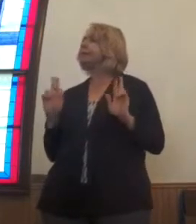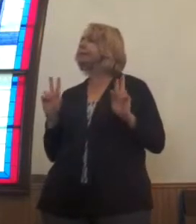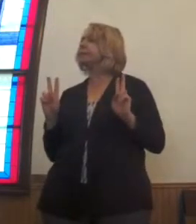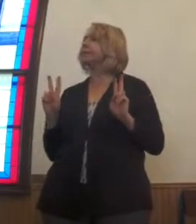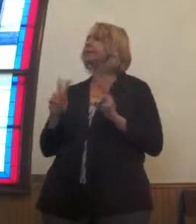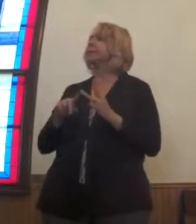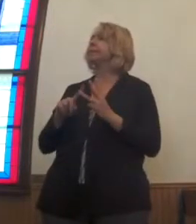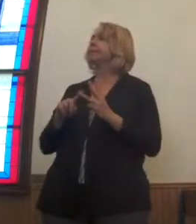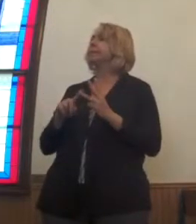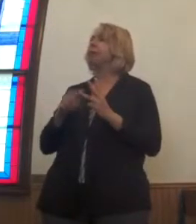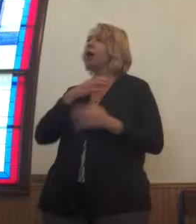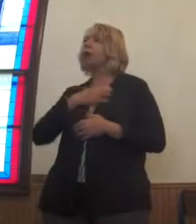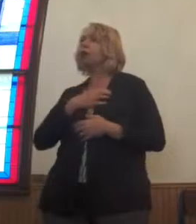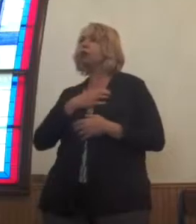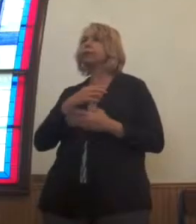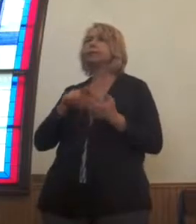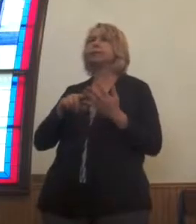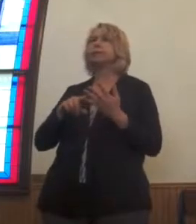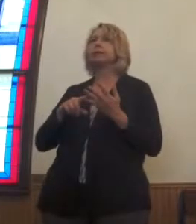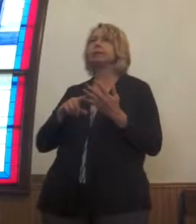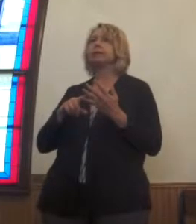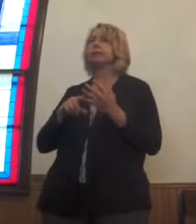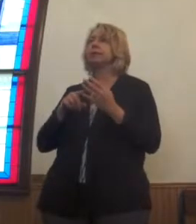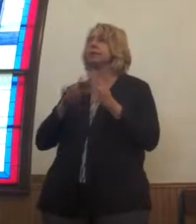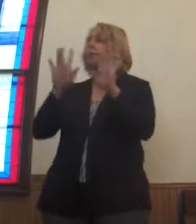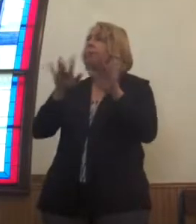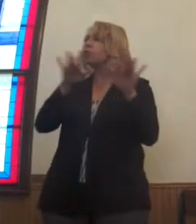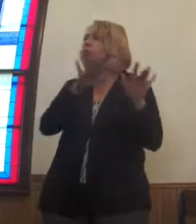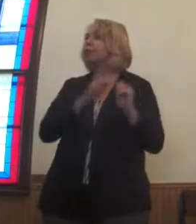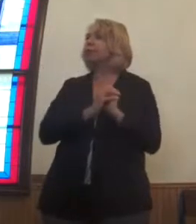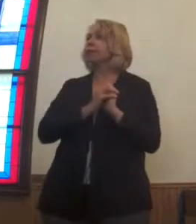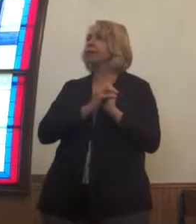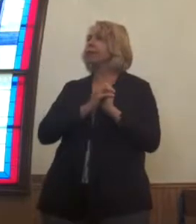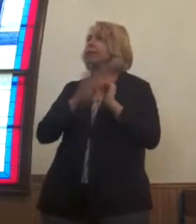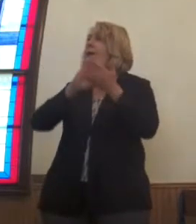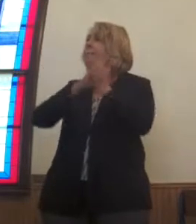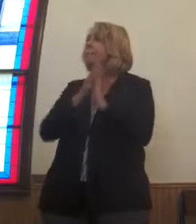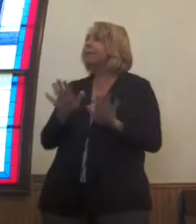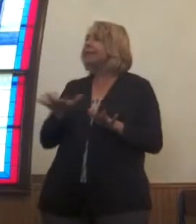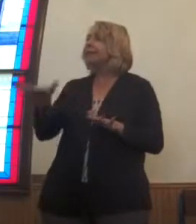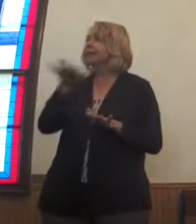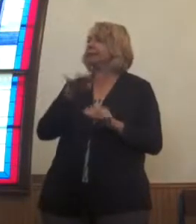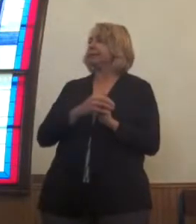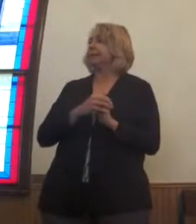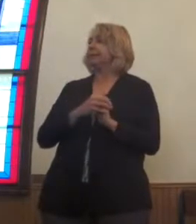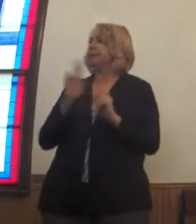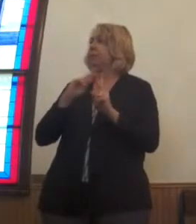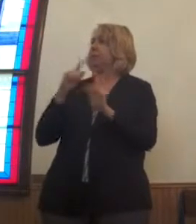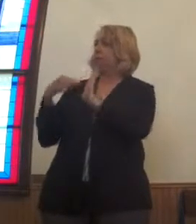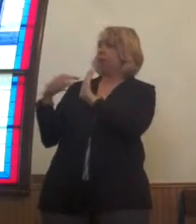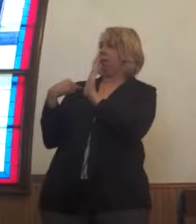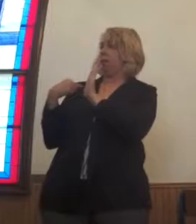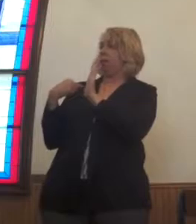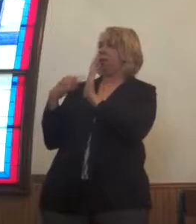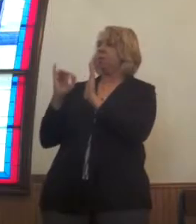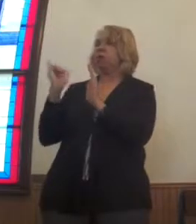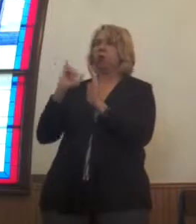the merciful, the pure, the peacemakers, the persecuted, and the